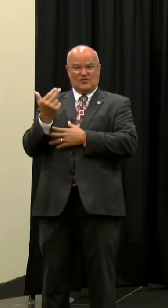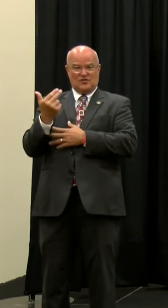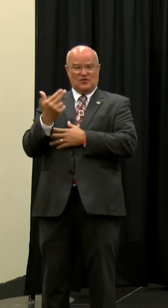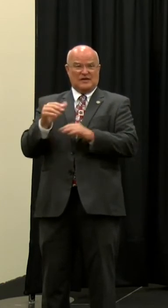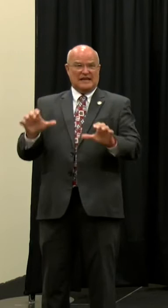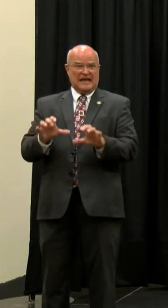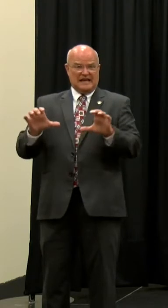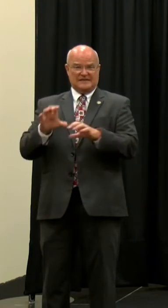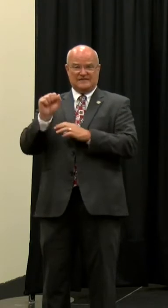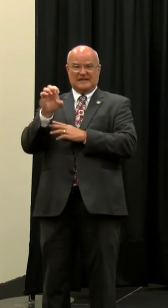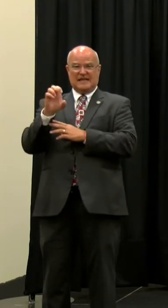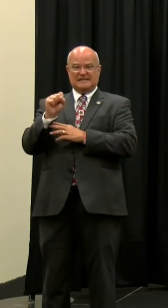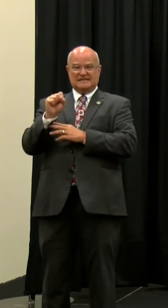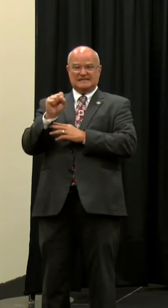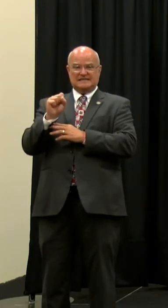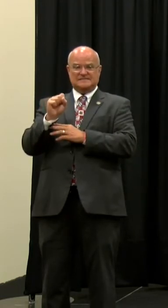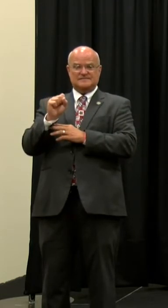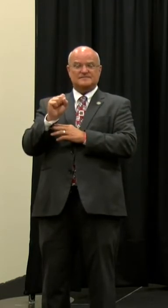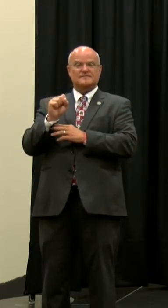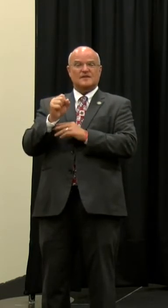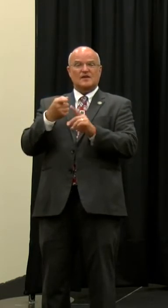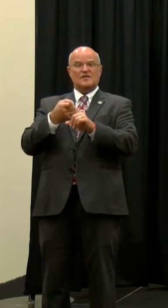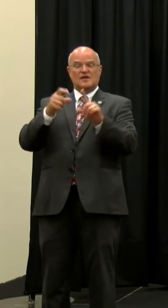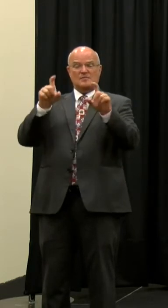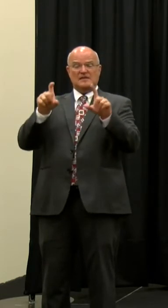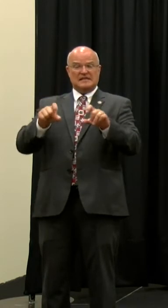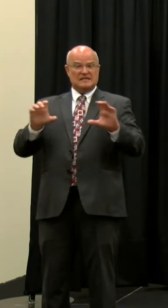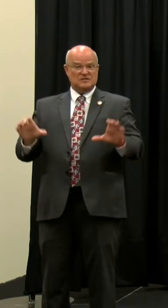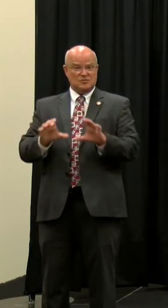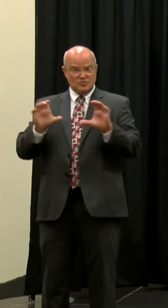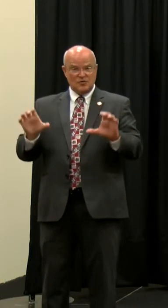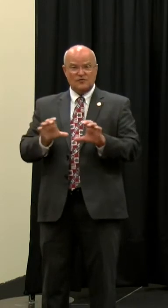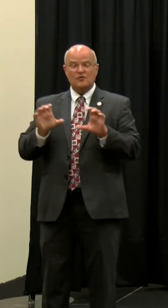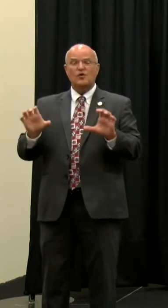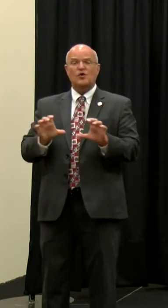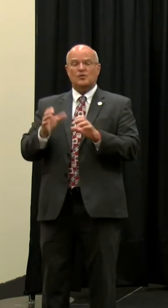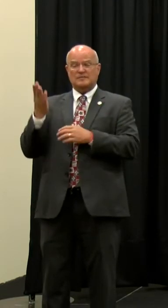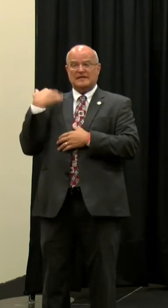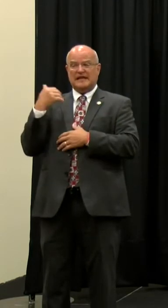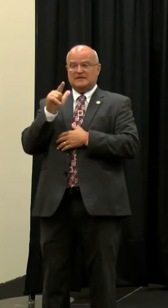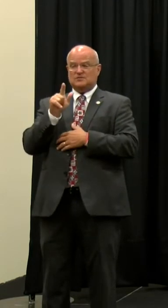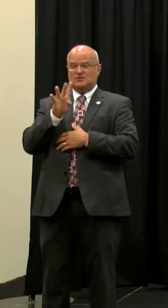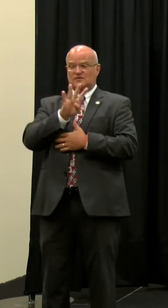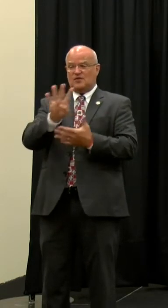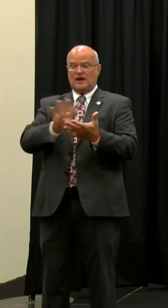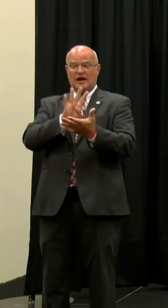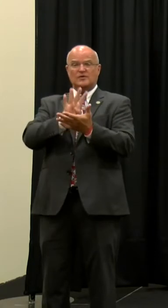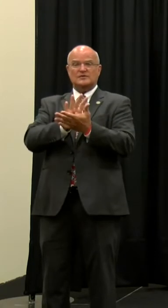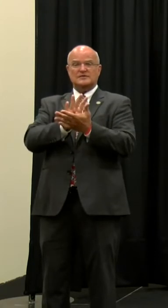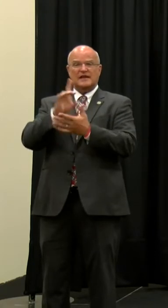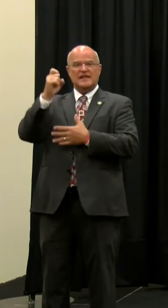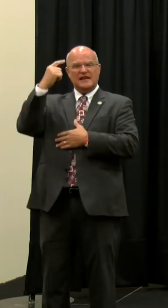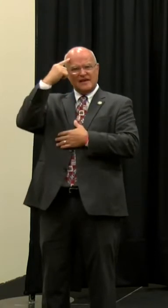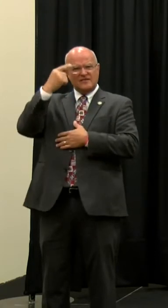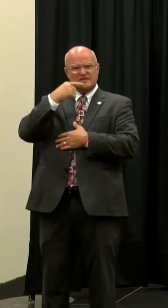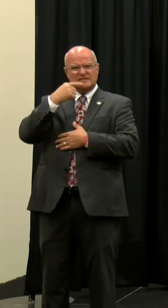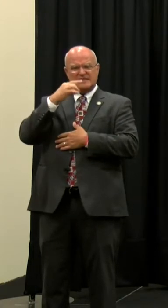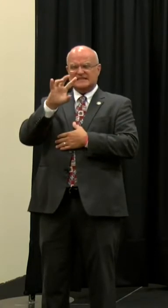5,713 active cases. Of the tests that were performed in the last 24 hours, the Governor mentioned